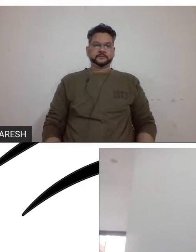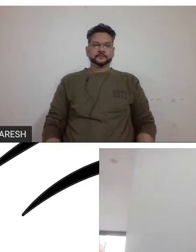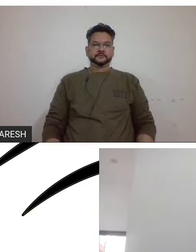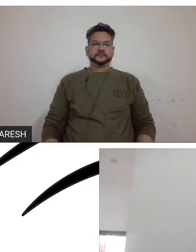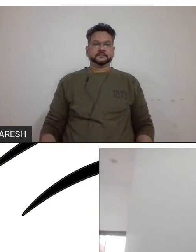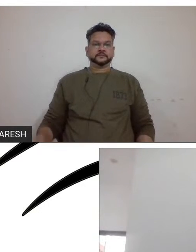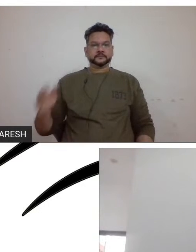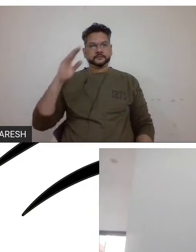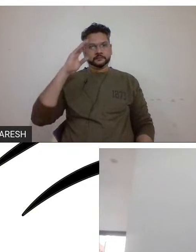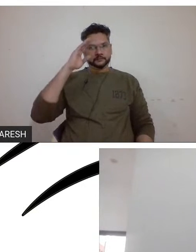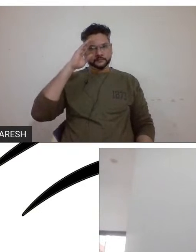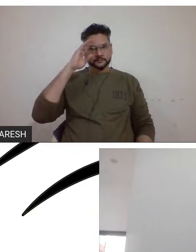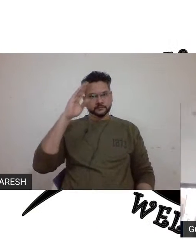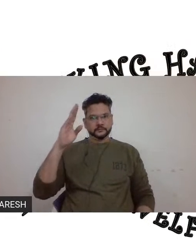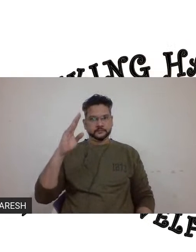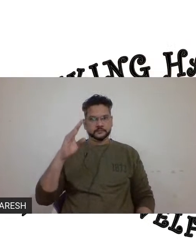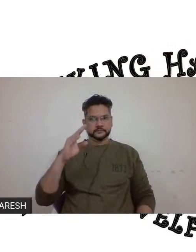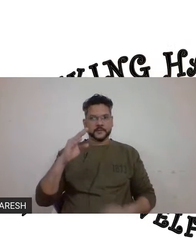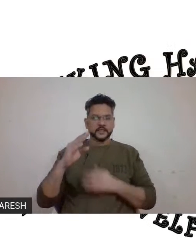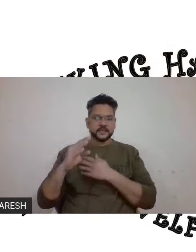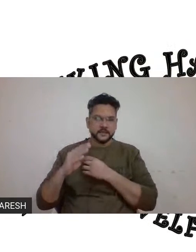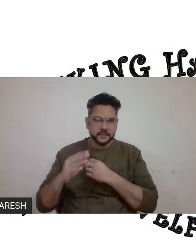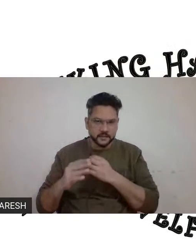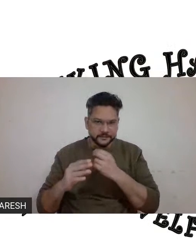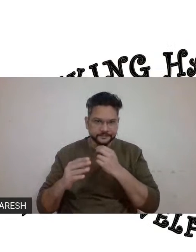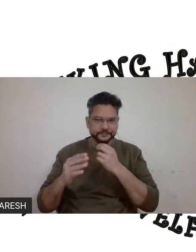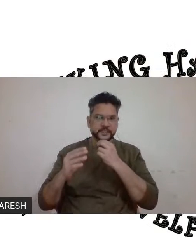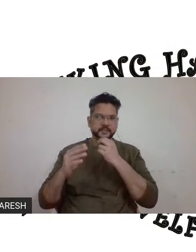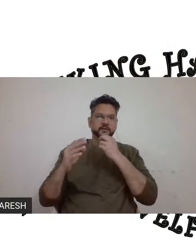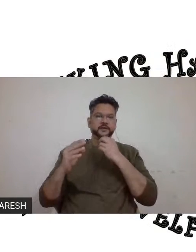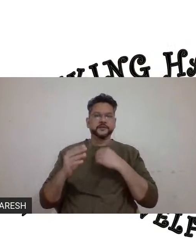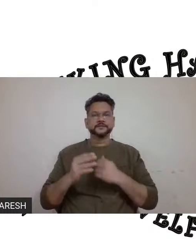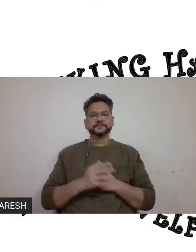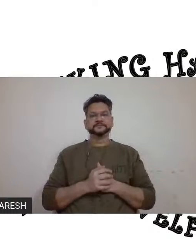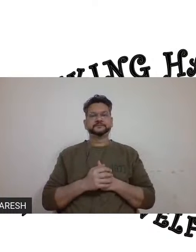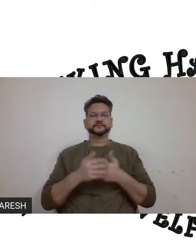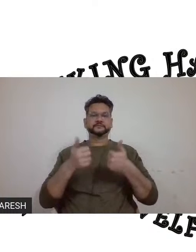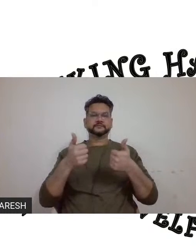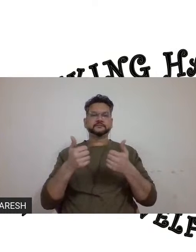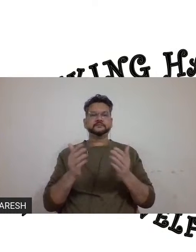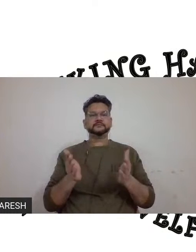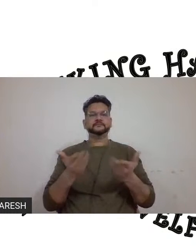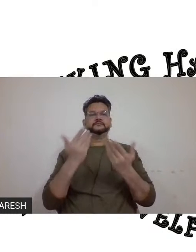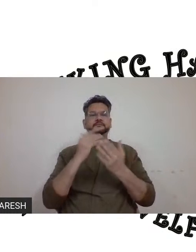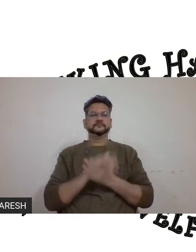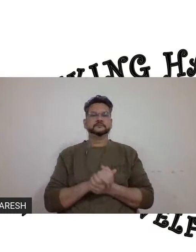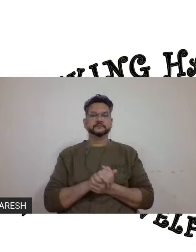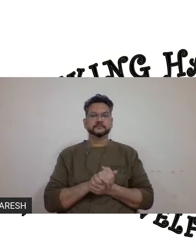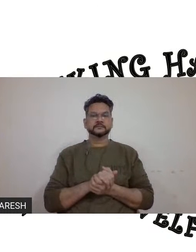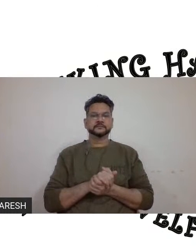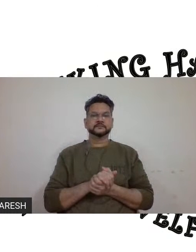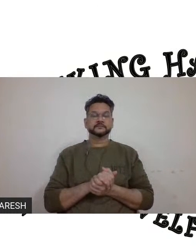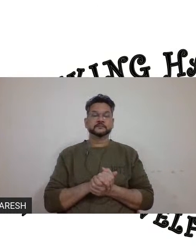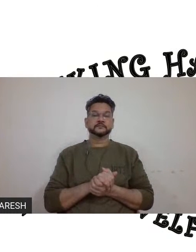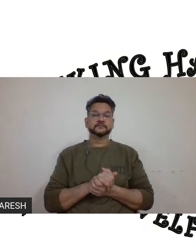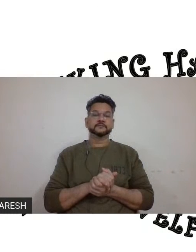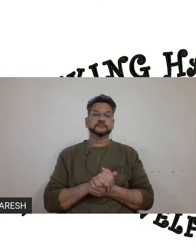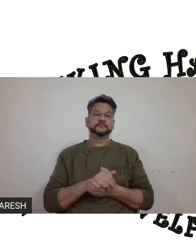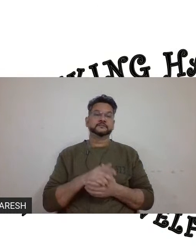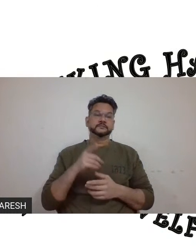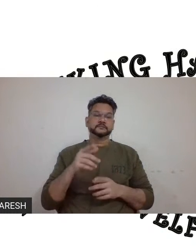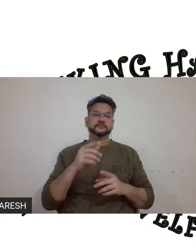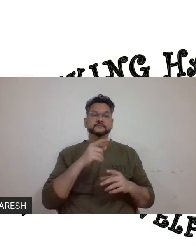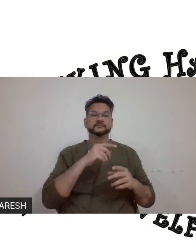Hello, am I audible? Yes, sir. Yes, sir. Please go ahead. Okay. So, on behalf of the Center for